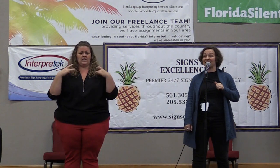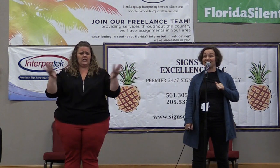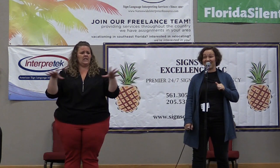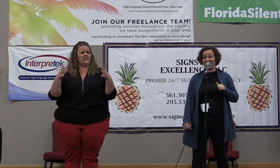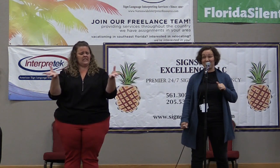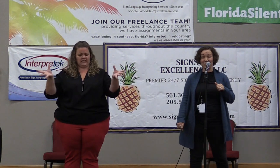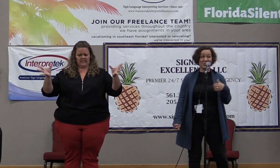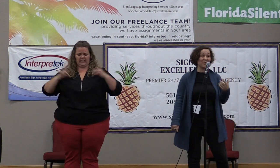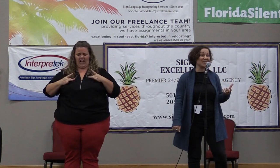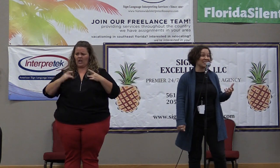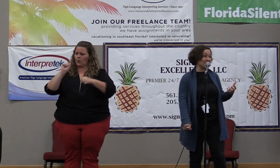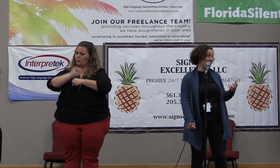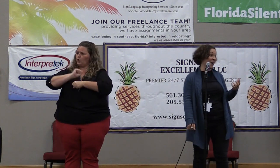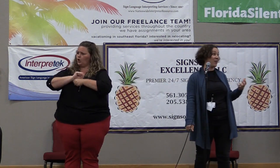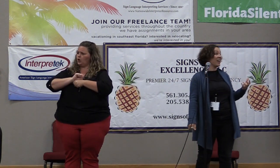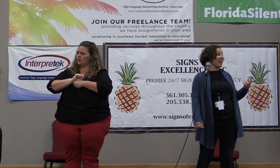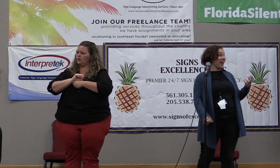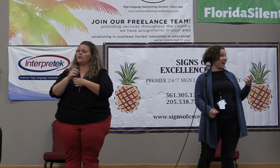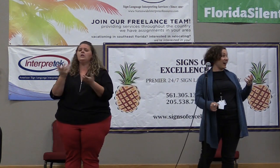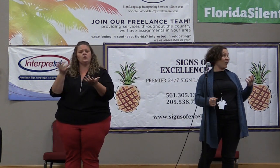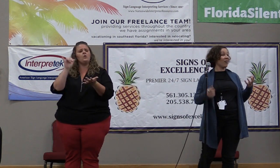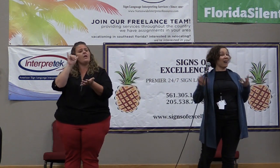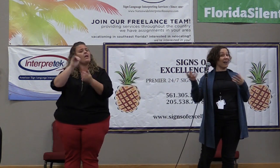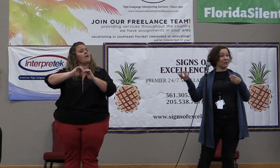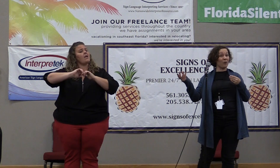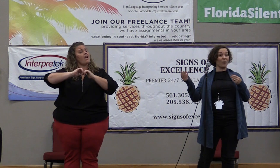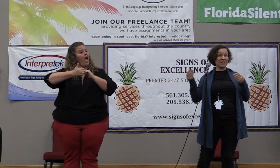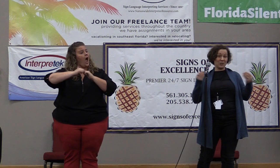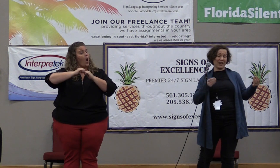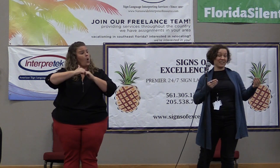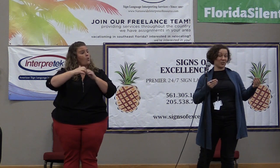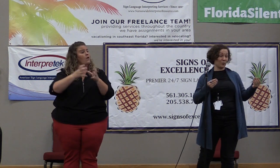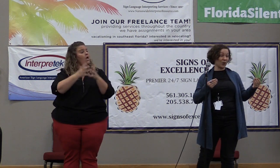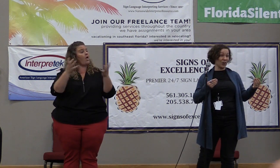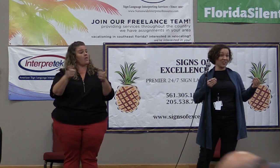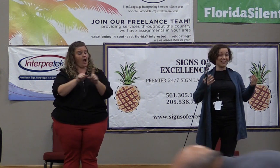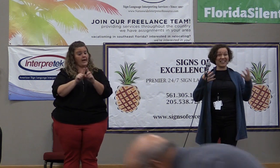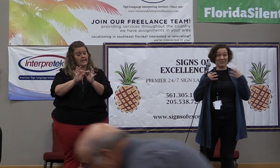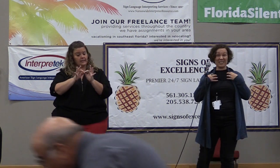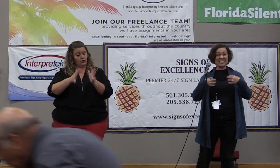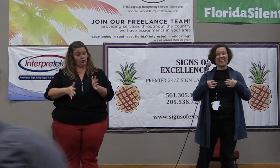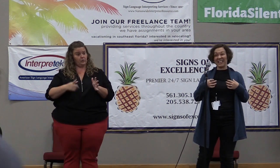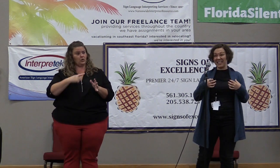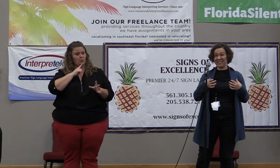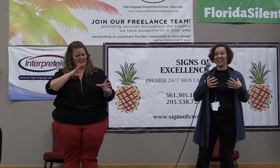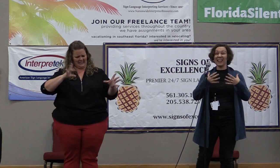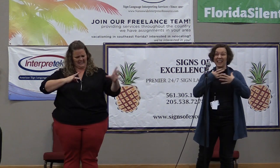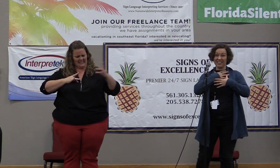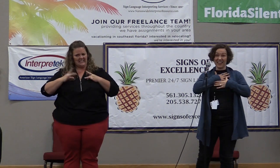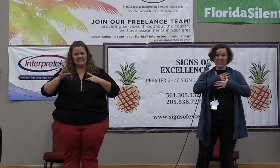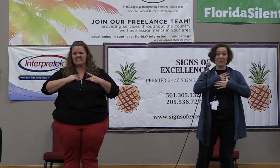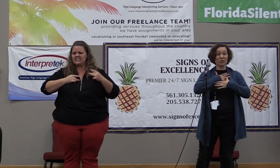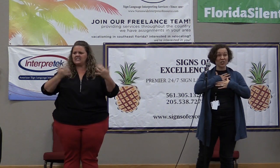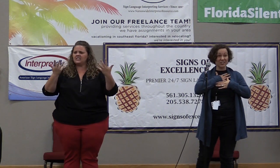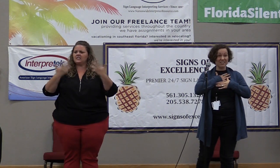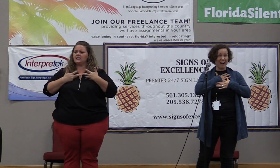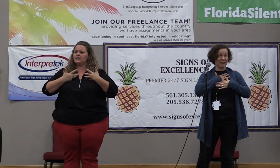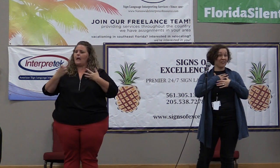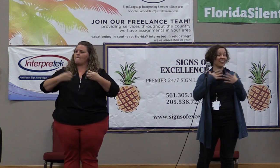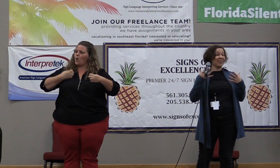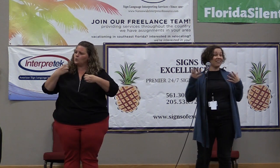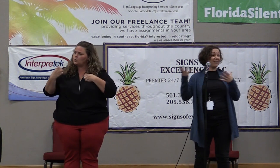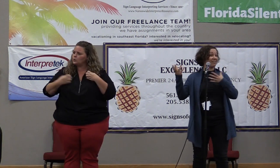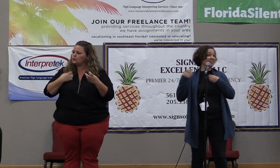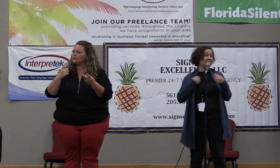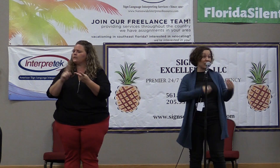your work gets stuck to you. So this is about how a lot of what we do as interpreters is really sticky. The emotional